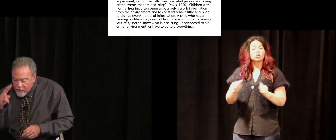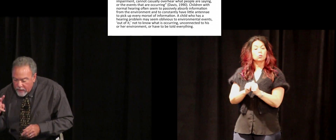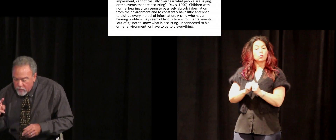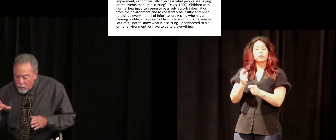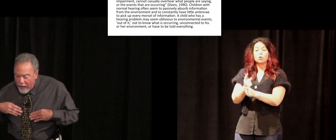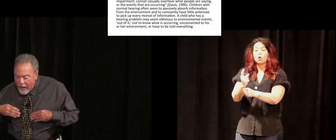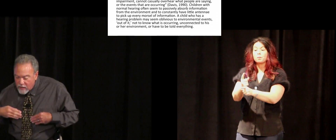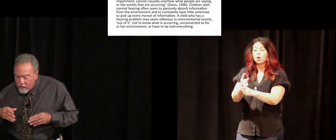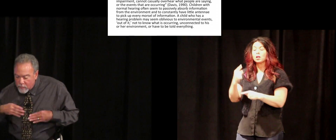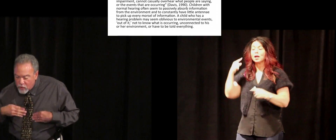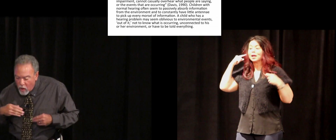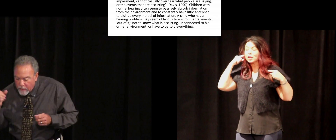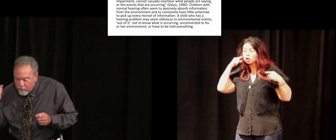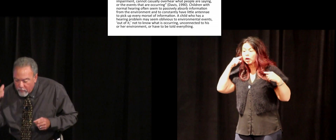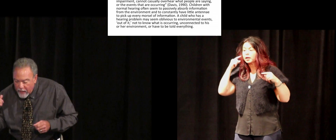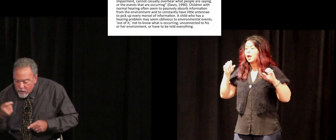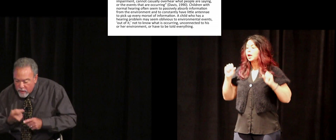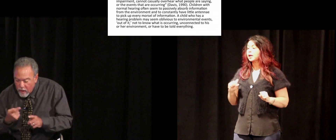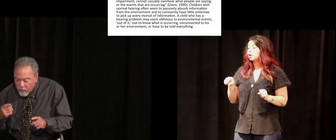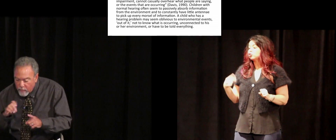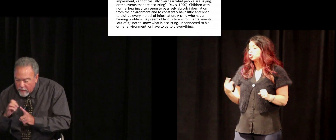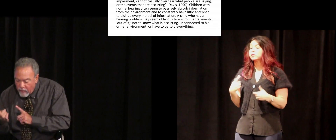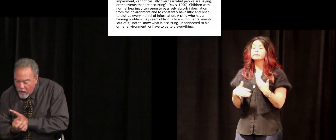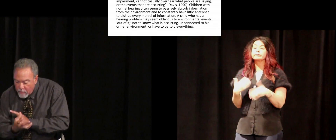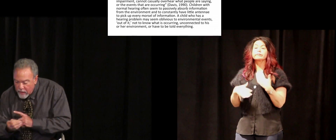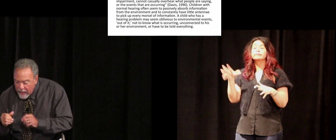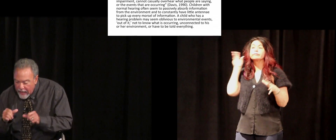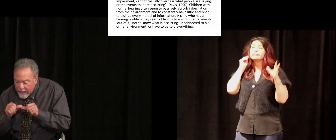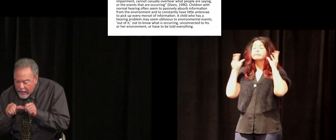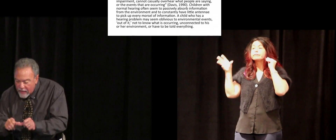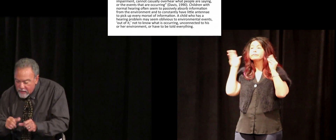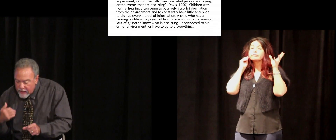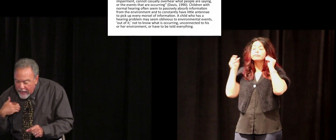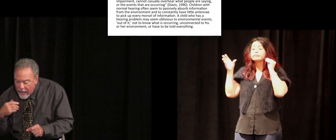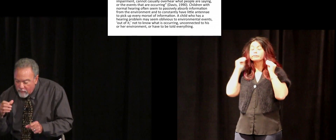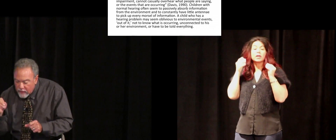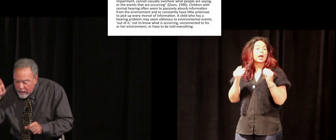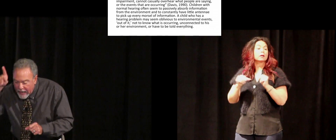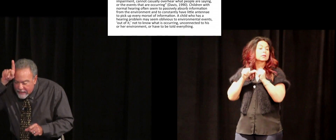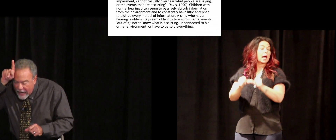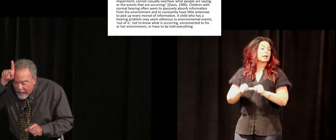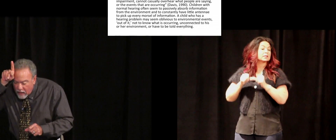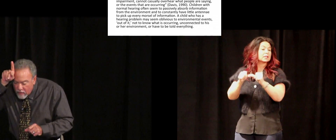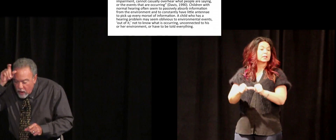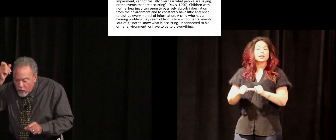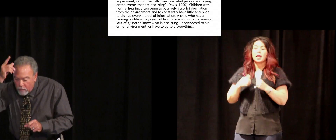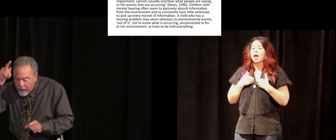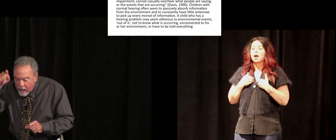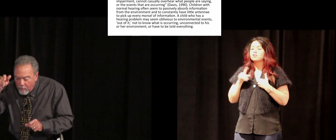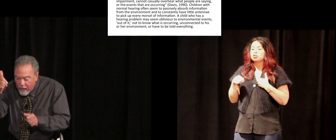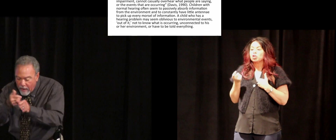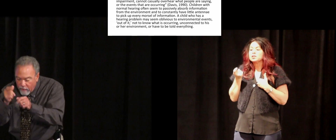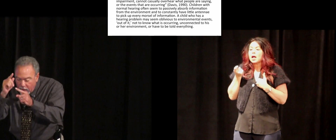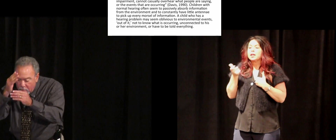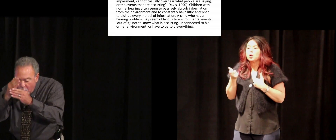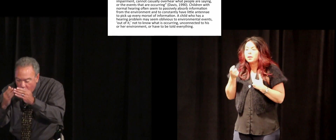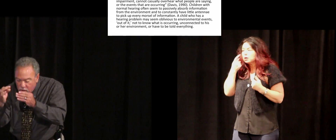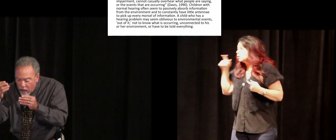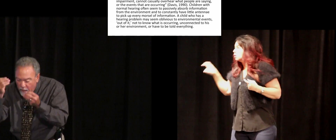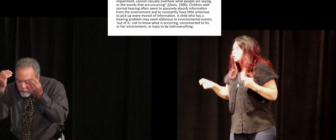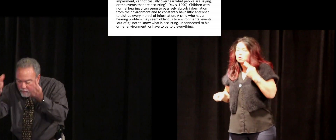families continues to surprise me because it just varies from year to year to year. I think my gut would say